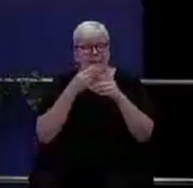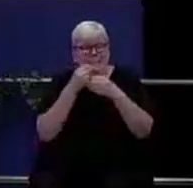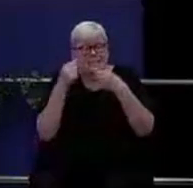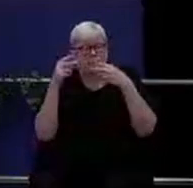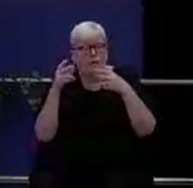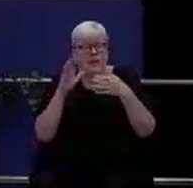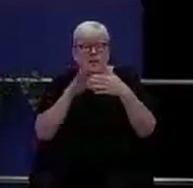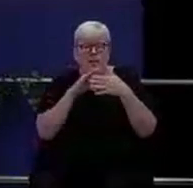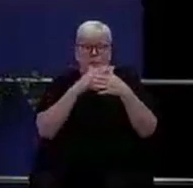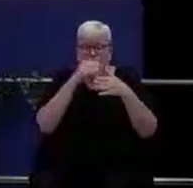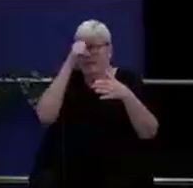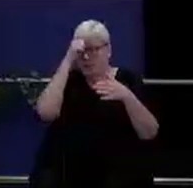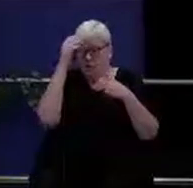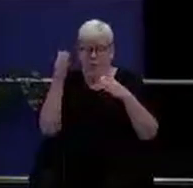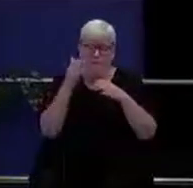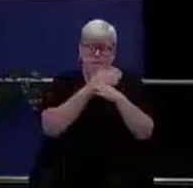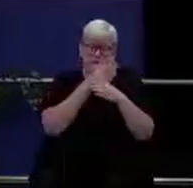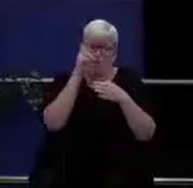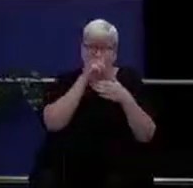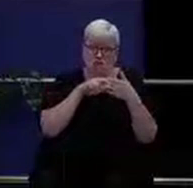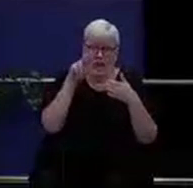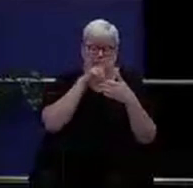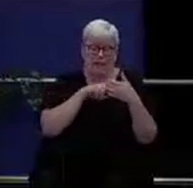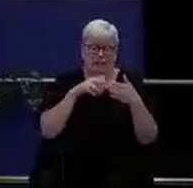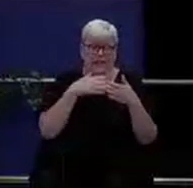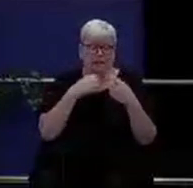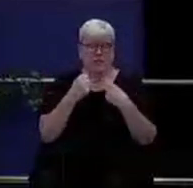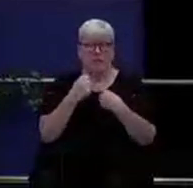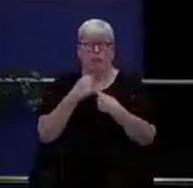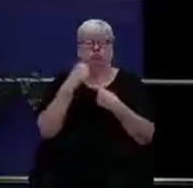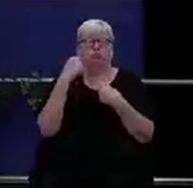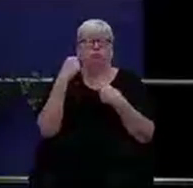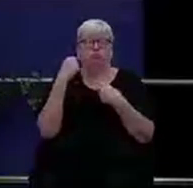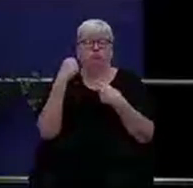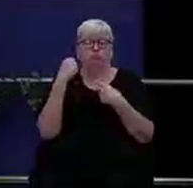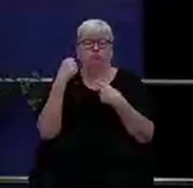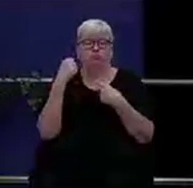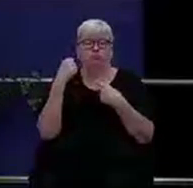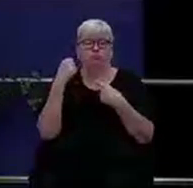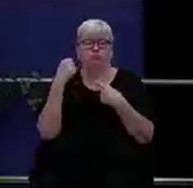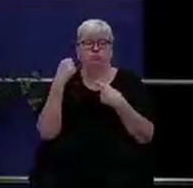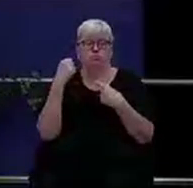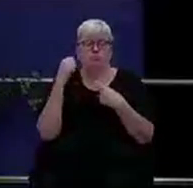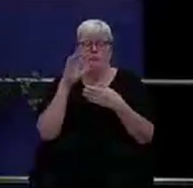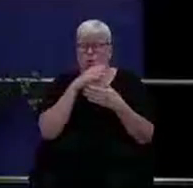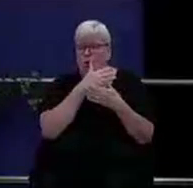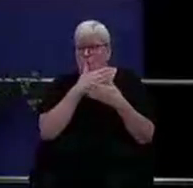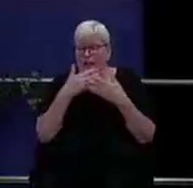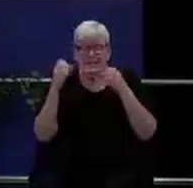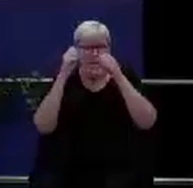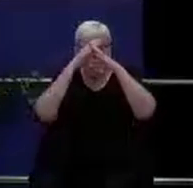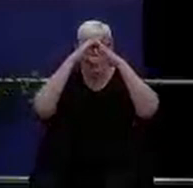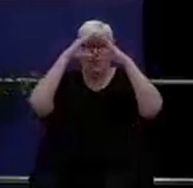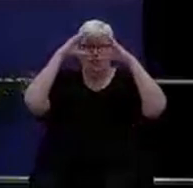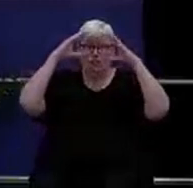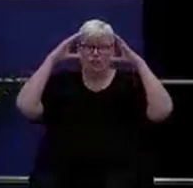I knew before I read it going in, and then I was just so struck with these incredibly poetic images. And I'm